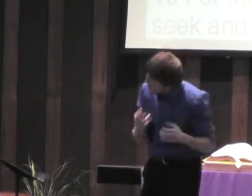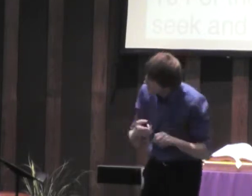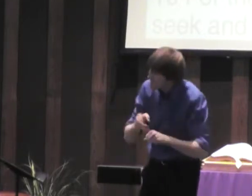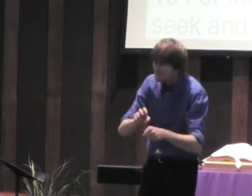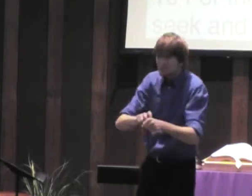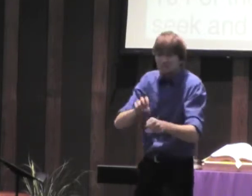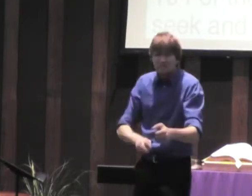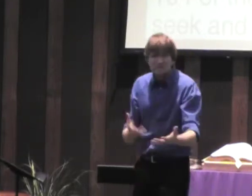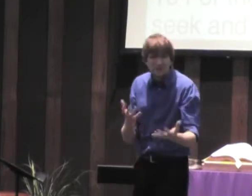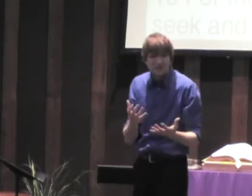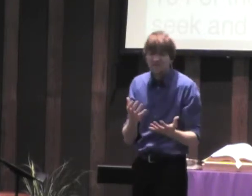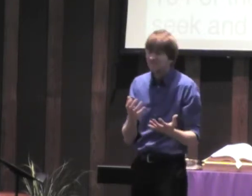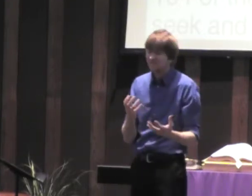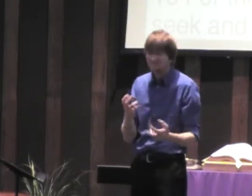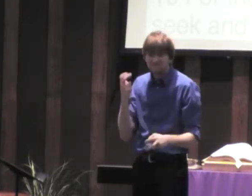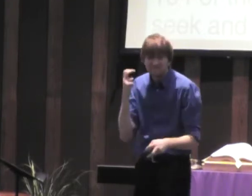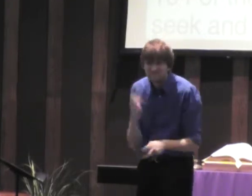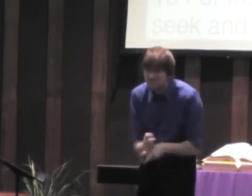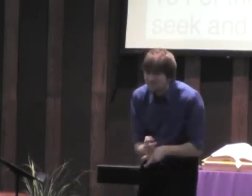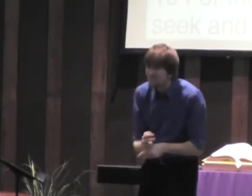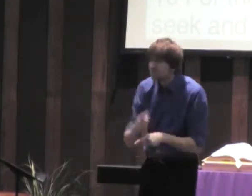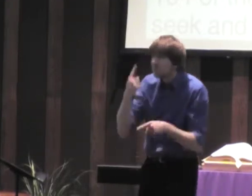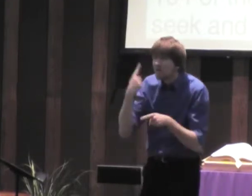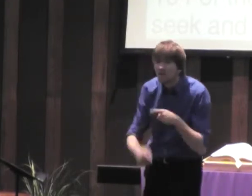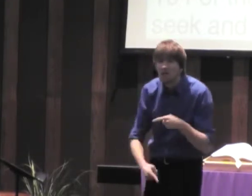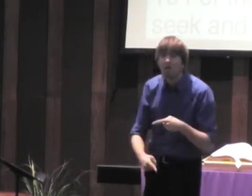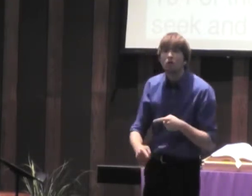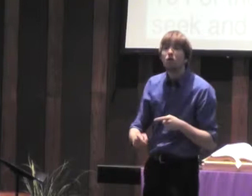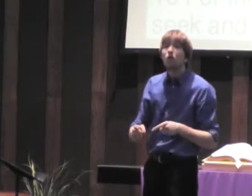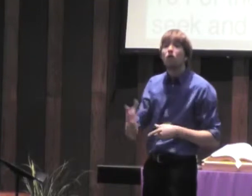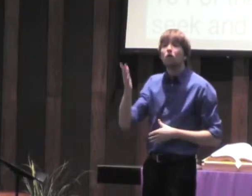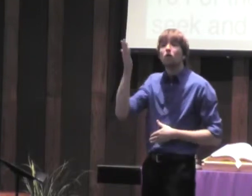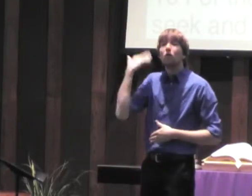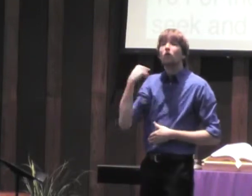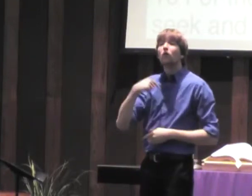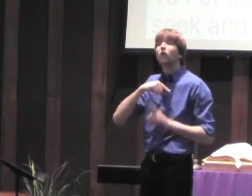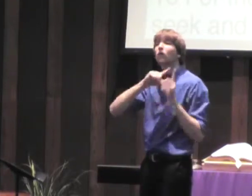I've wanted to quit. I've wanted to, but it's hard.